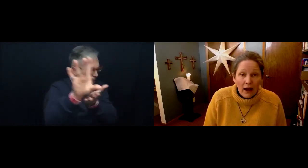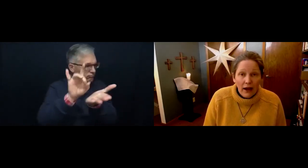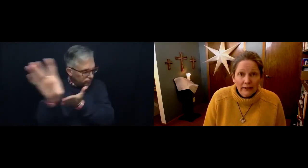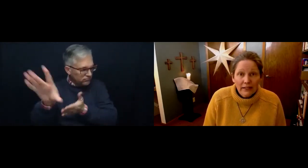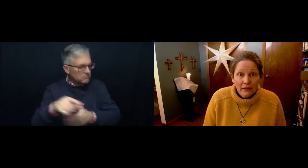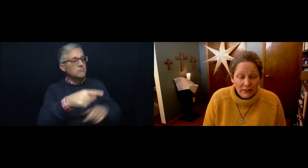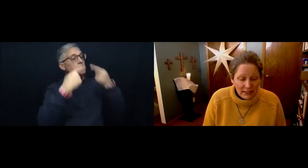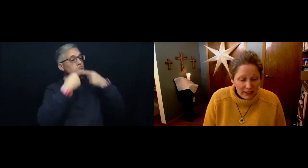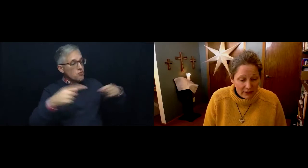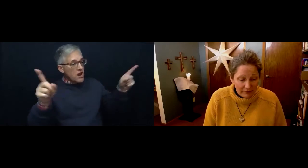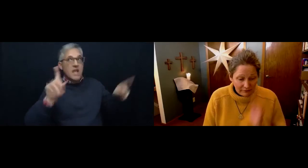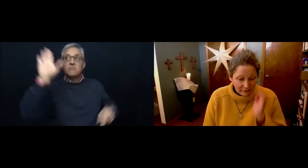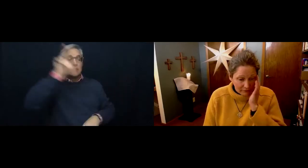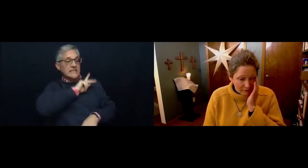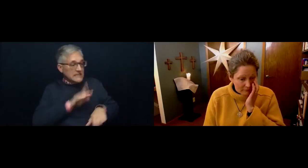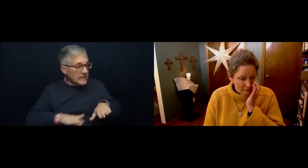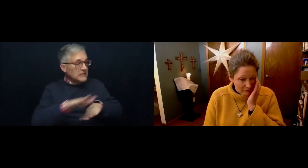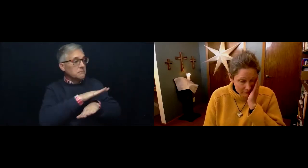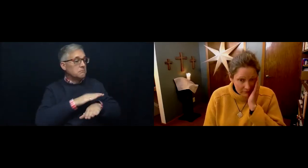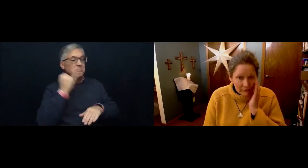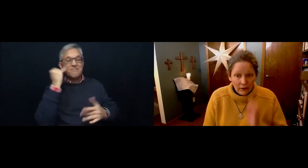of God and heal the sick.